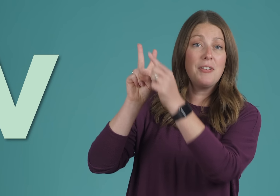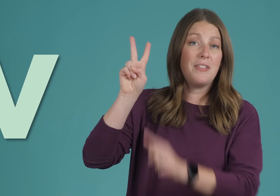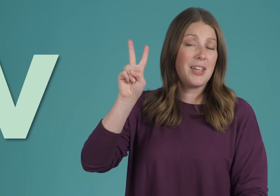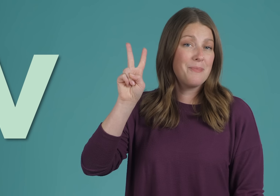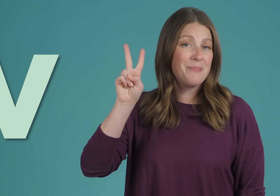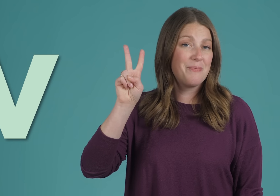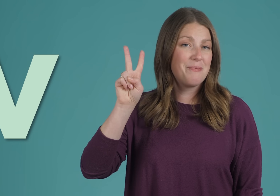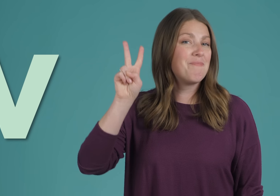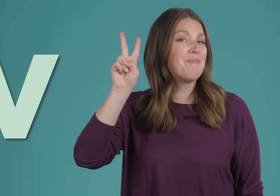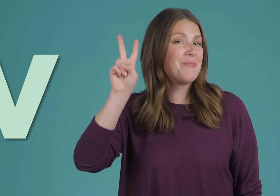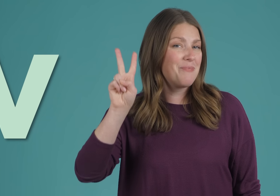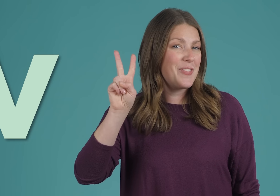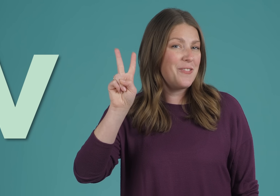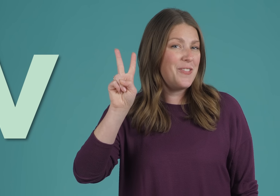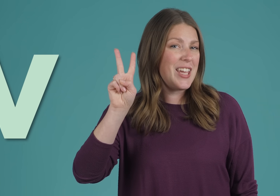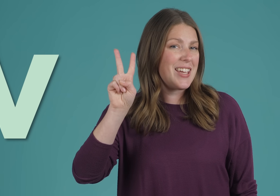V. V.